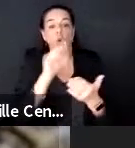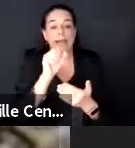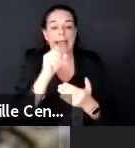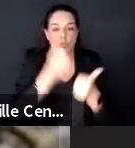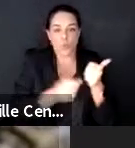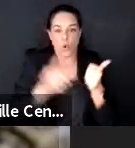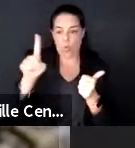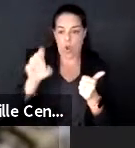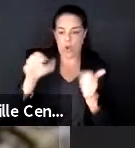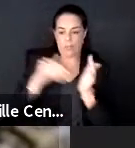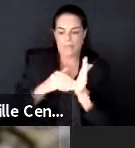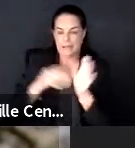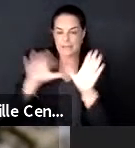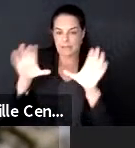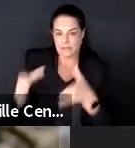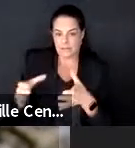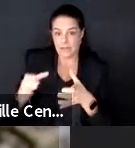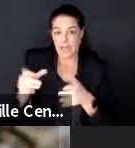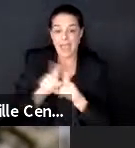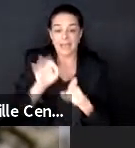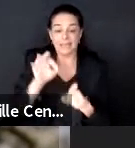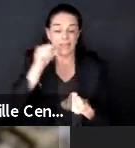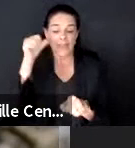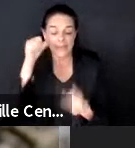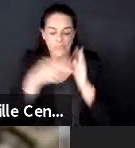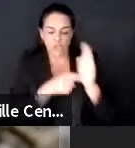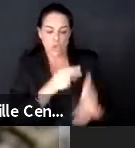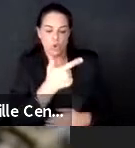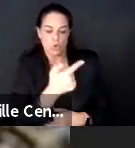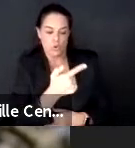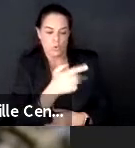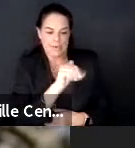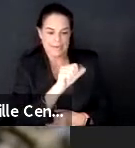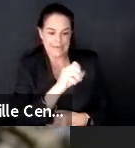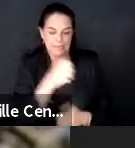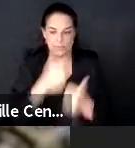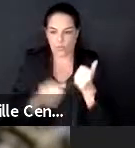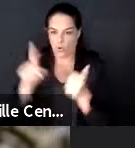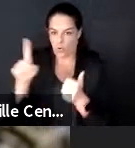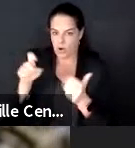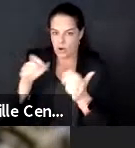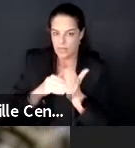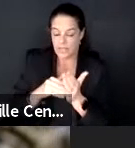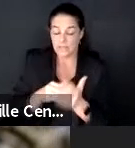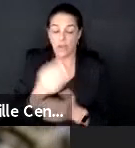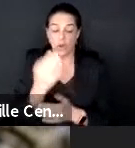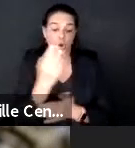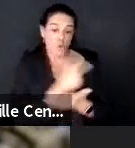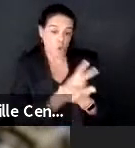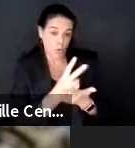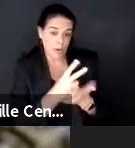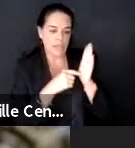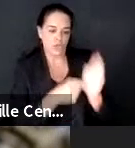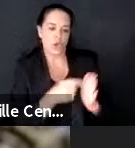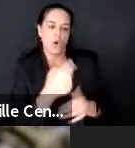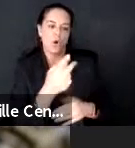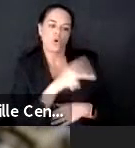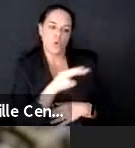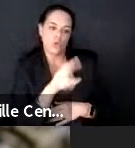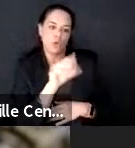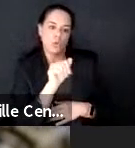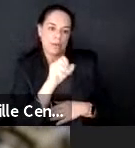yesterday, our 7-day trend line shows 21 cases per 100,000, and our 14-day trend line shows 22 cases per